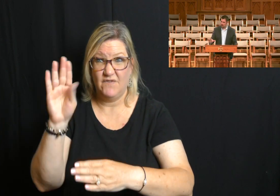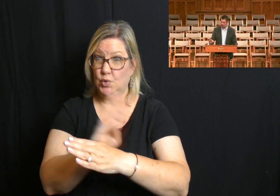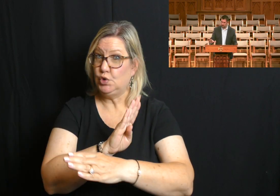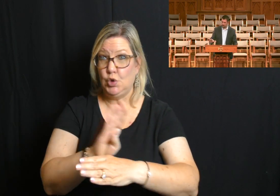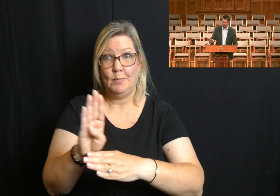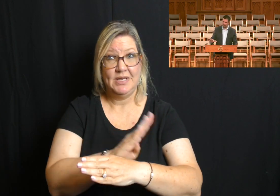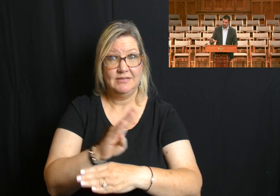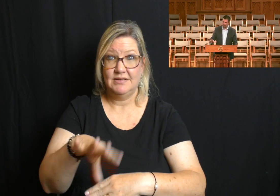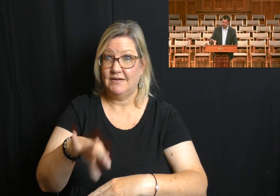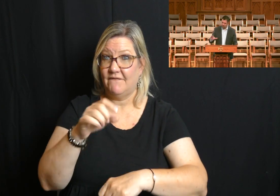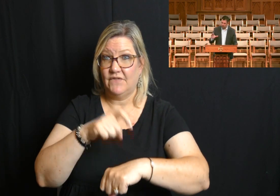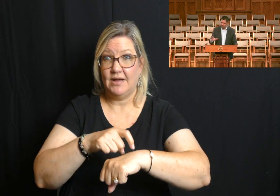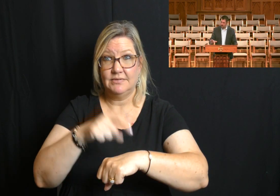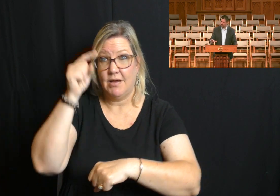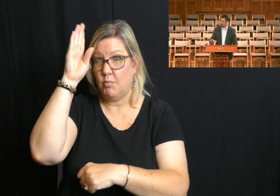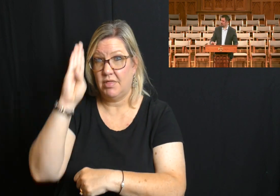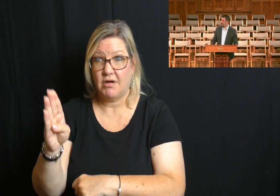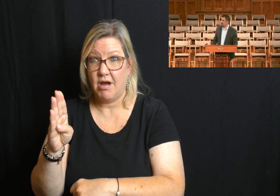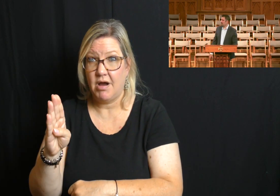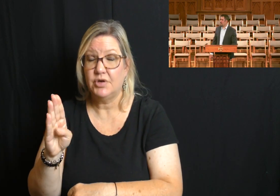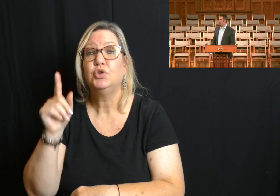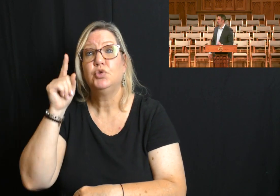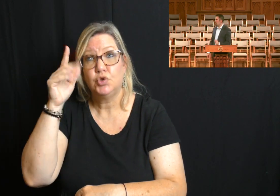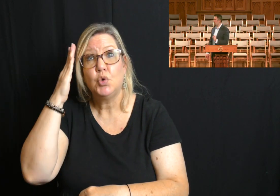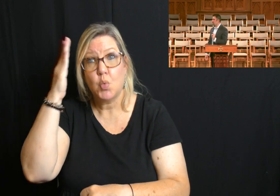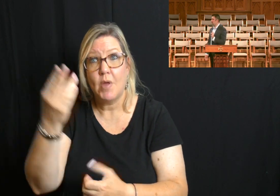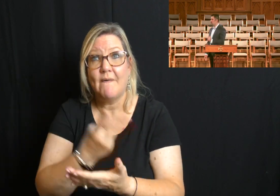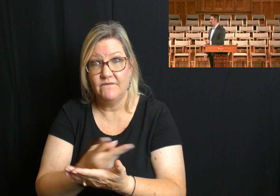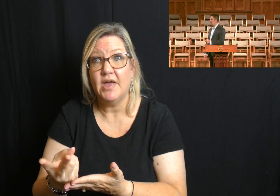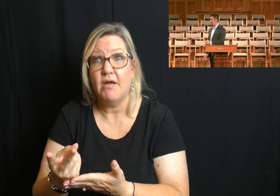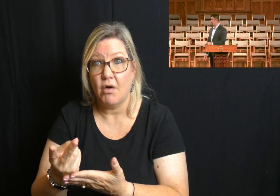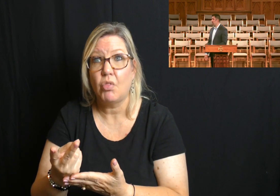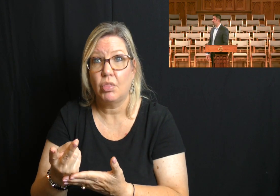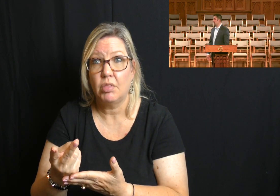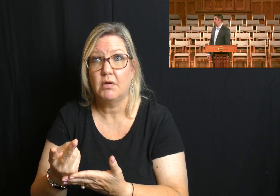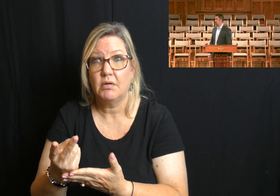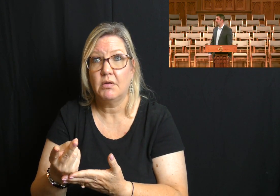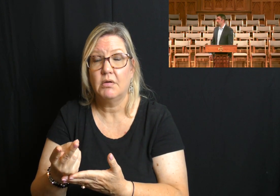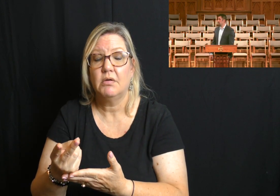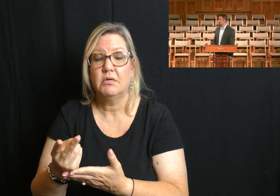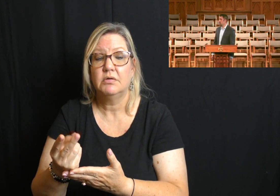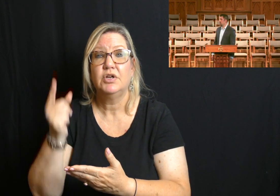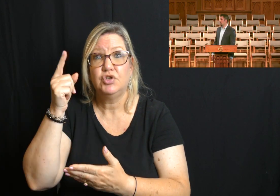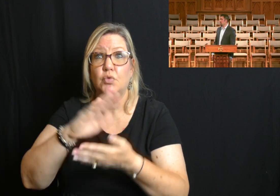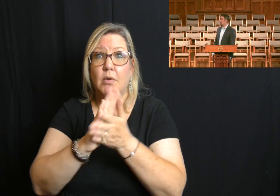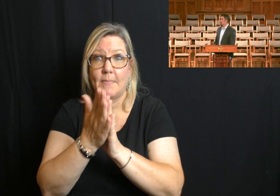will fail. You will fail. And you fall into the trap of fear.